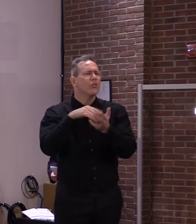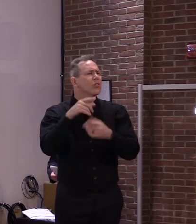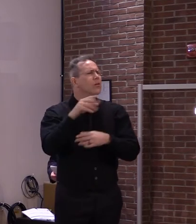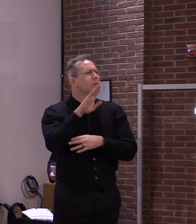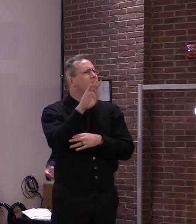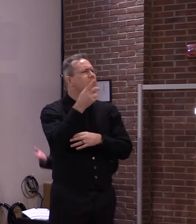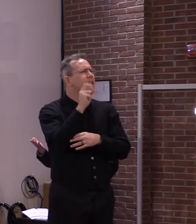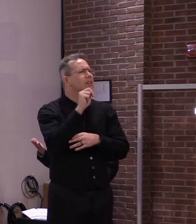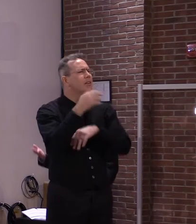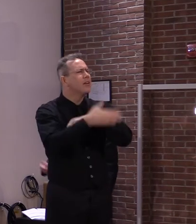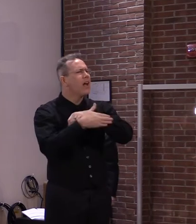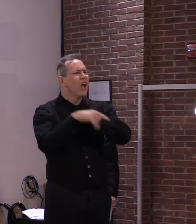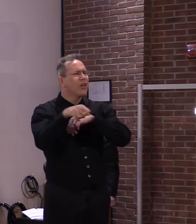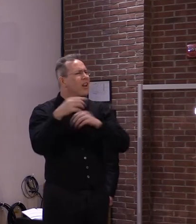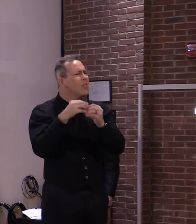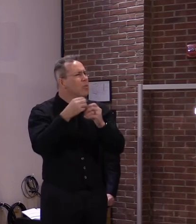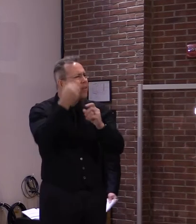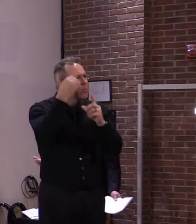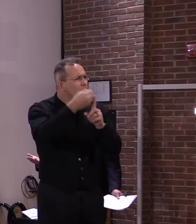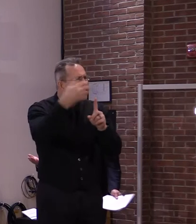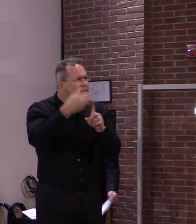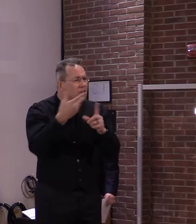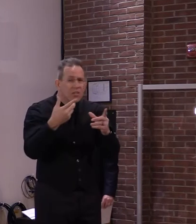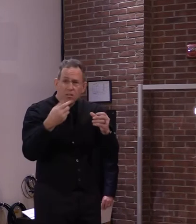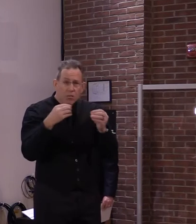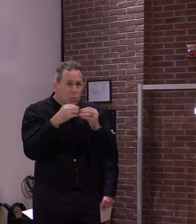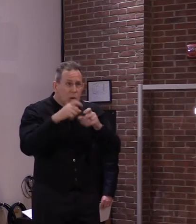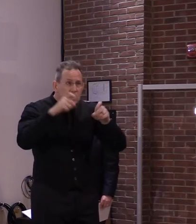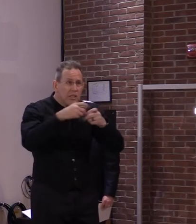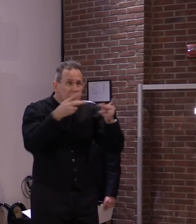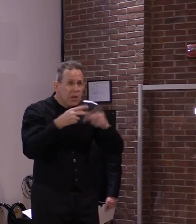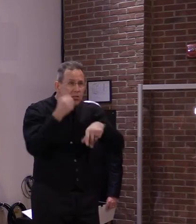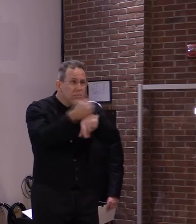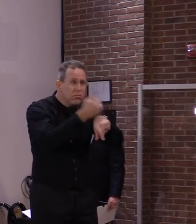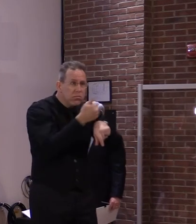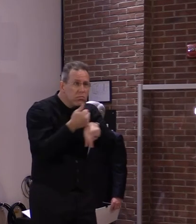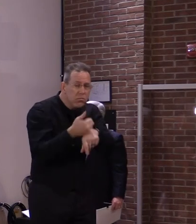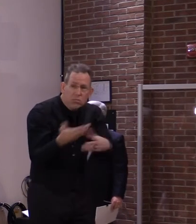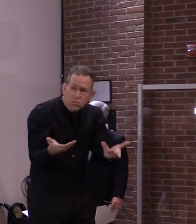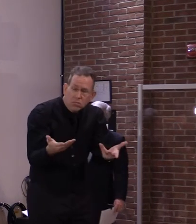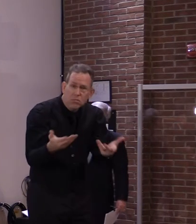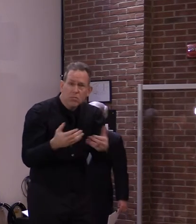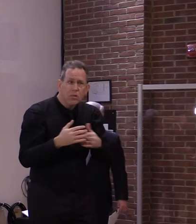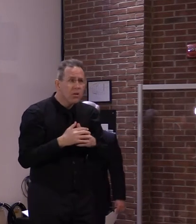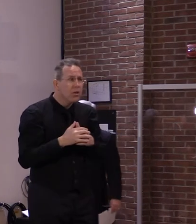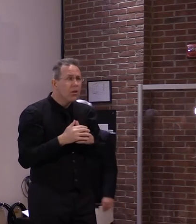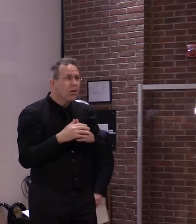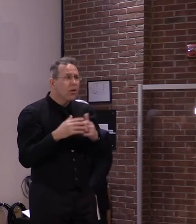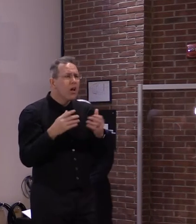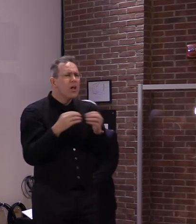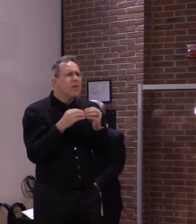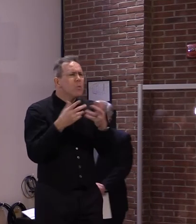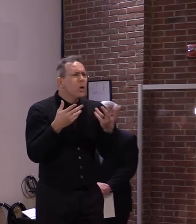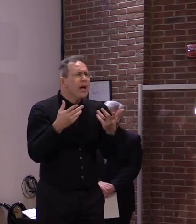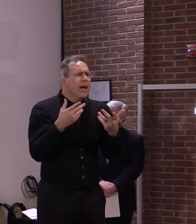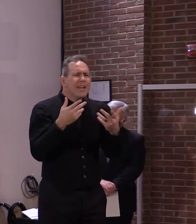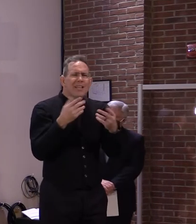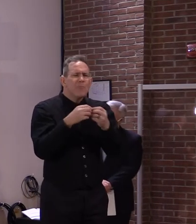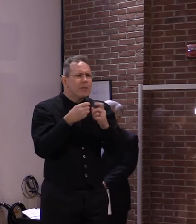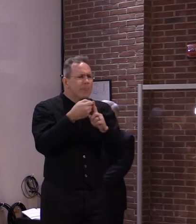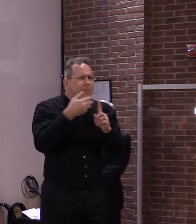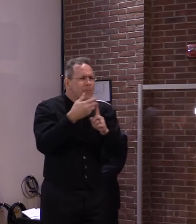being added and uh also if you can go into some more detail about um uh i believe there was some improvement that was alluded